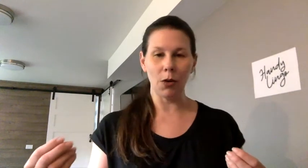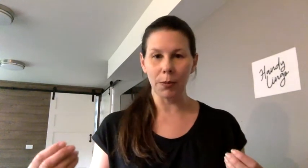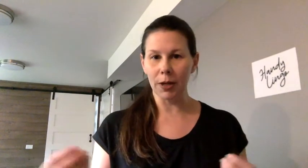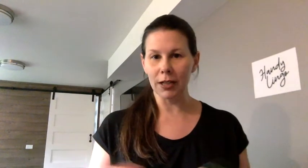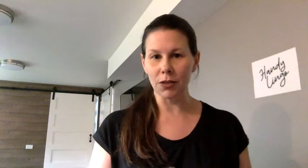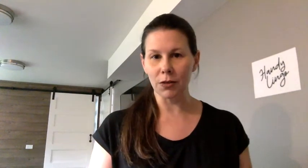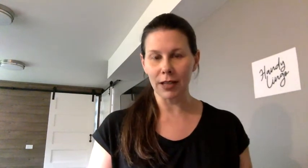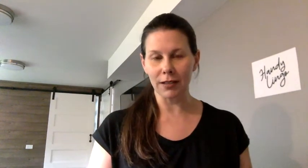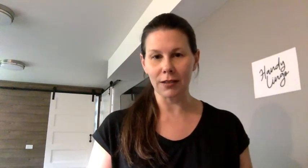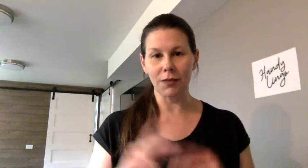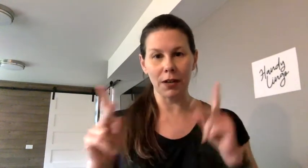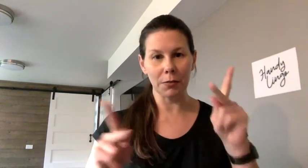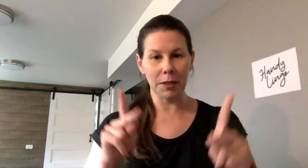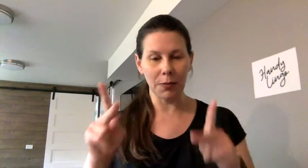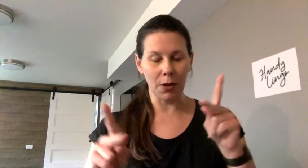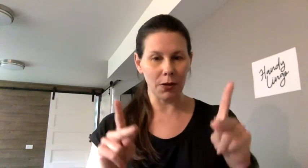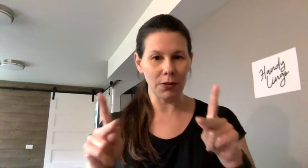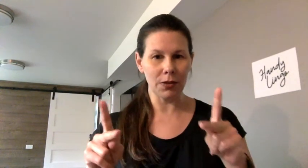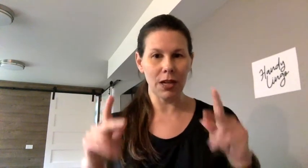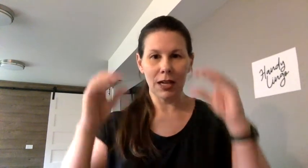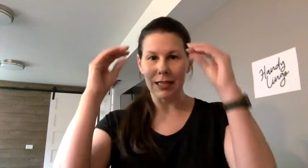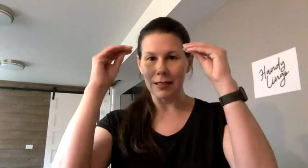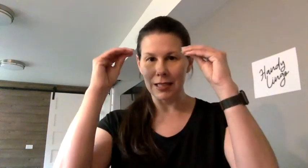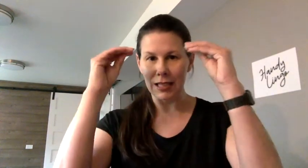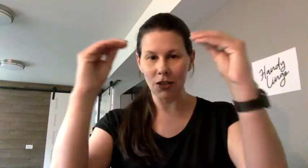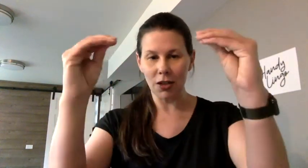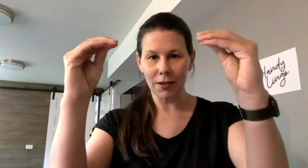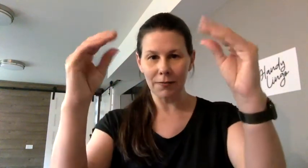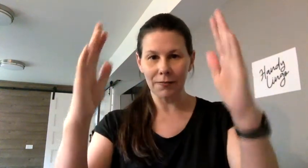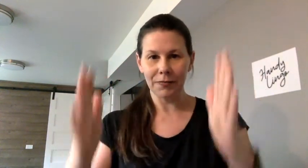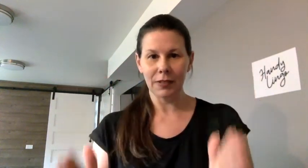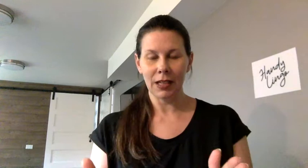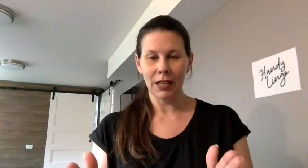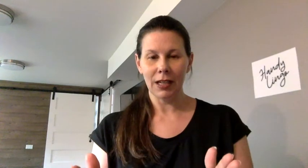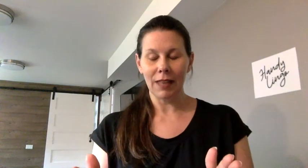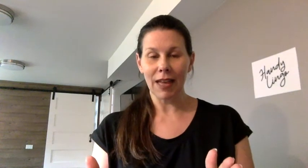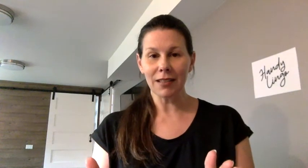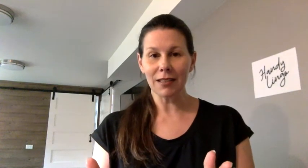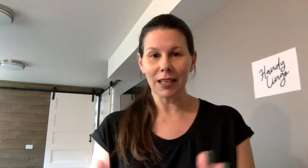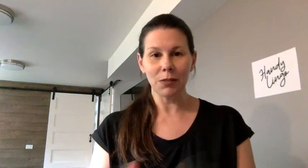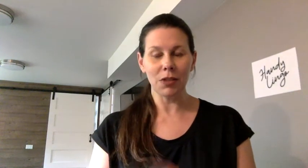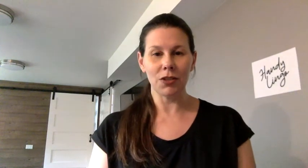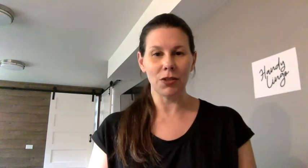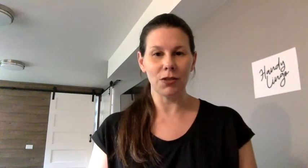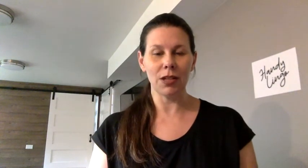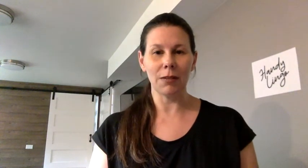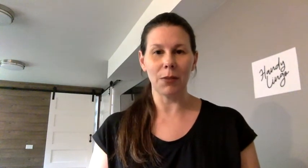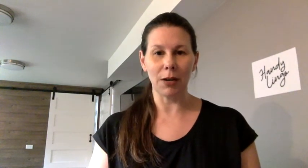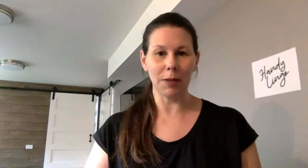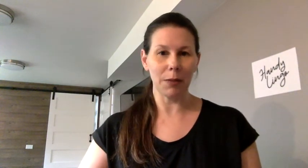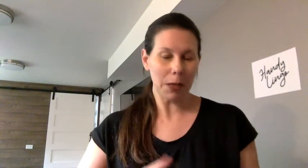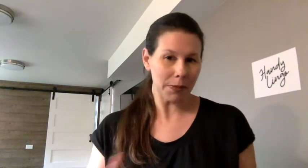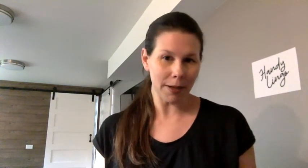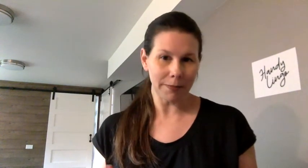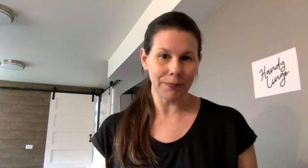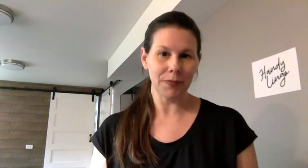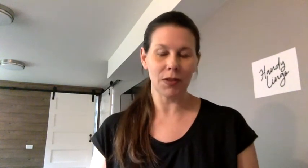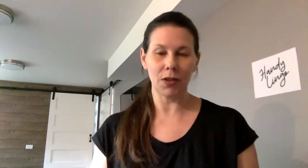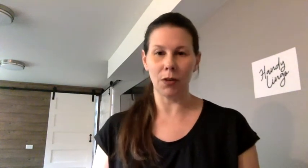incorporate into a lesson as far as people goes is teacher. And that's a sign that we just used in brown bear, brown bear. So